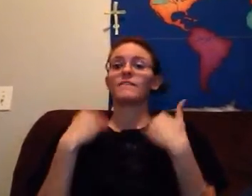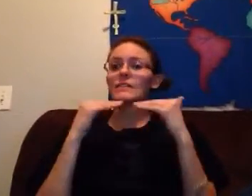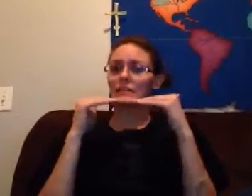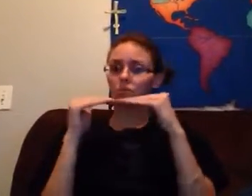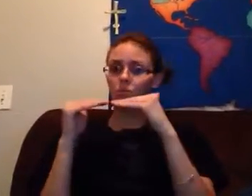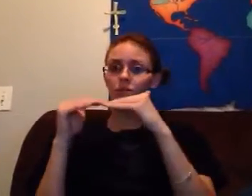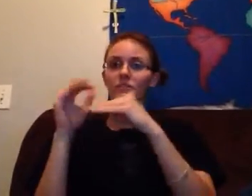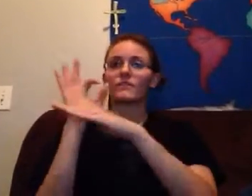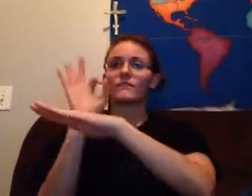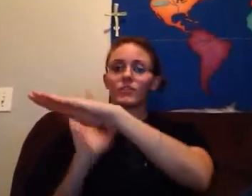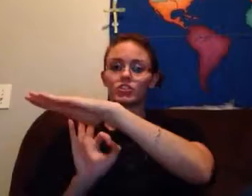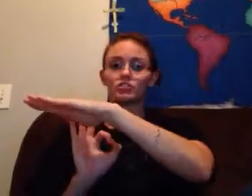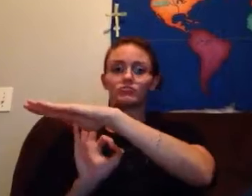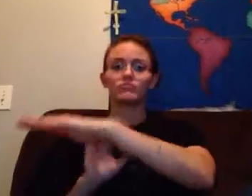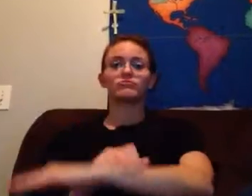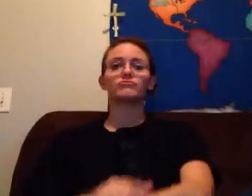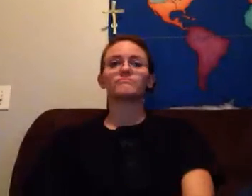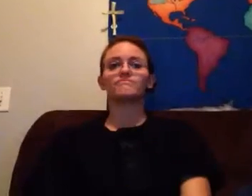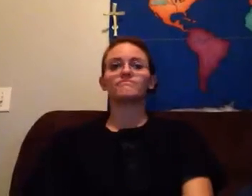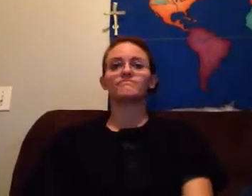fraction. Let's take a look at another one.